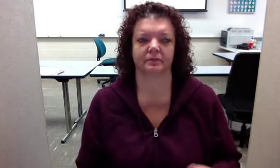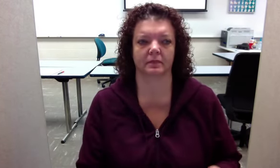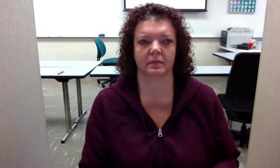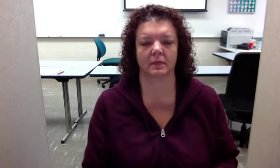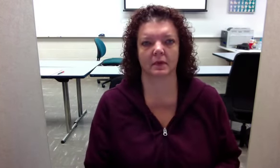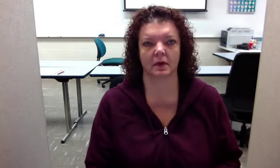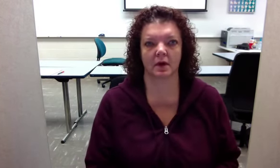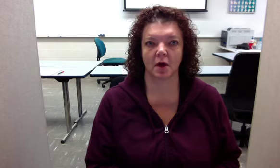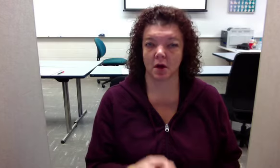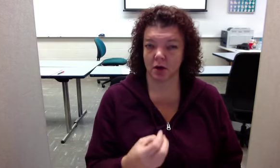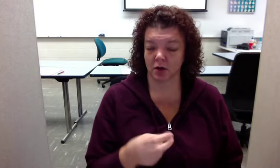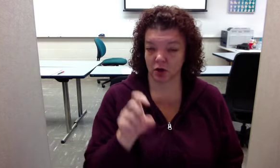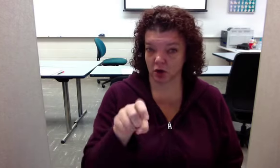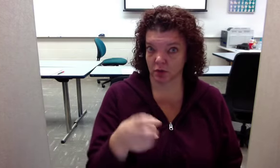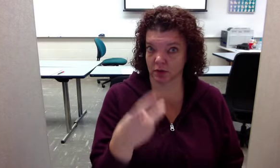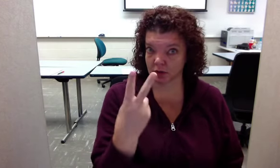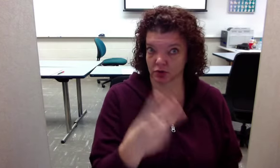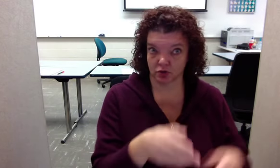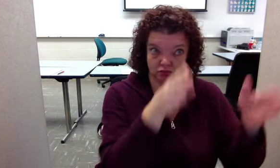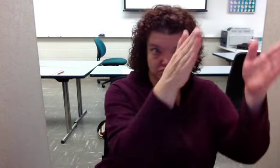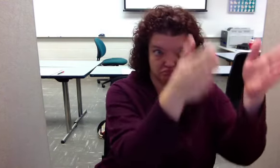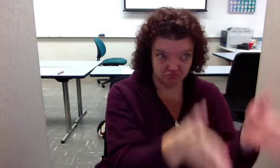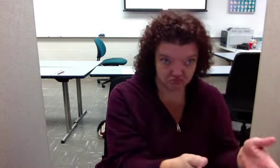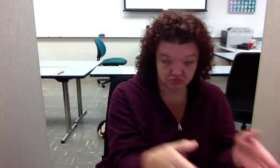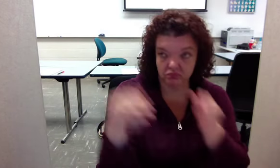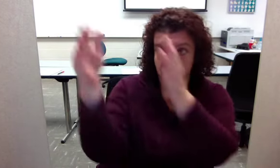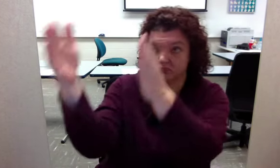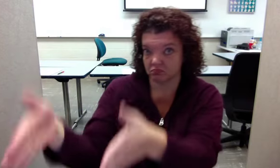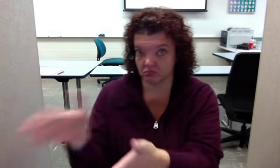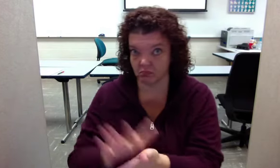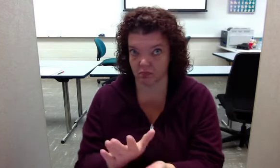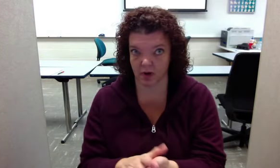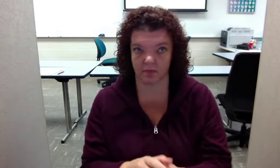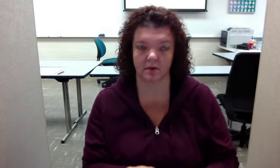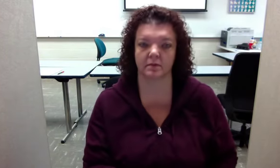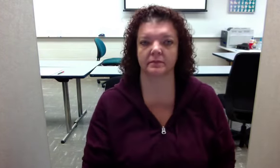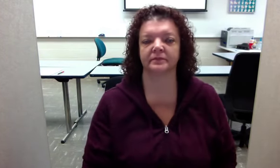2 columns on your paper. Don't have to be long columns.